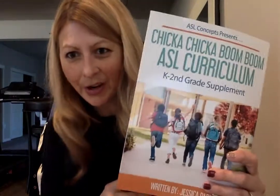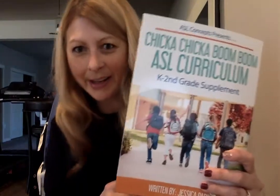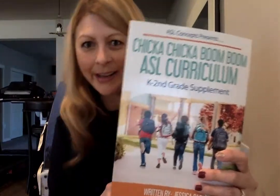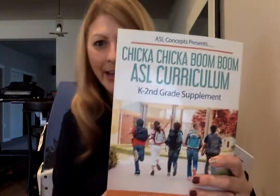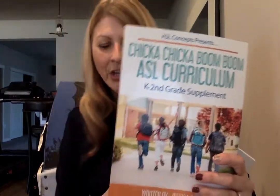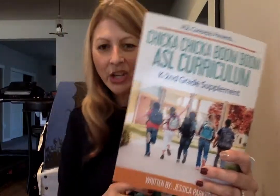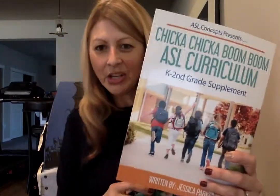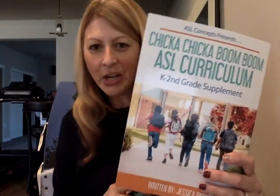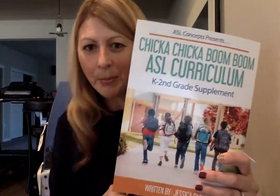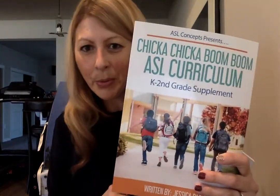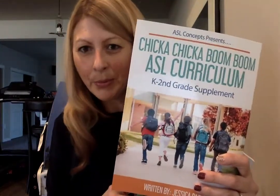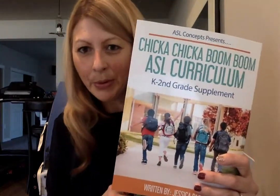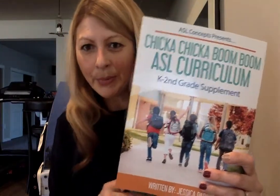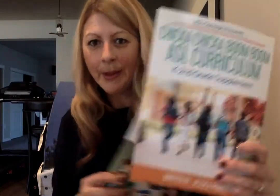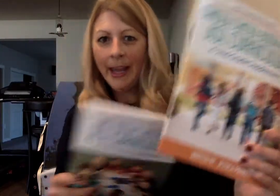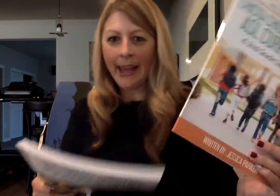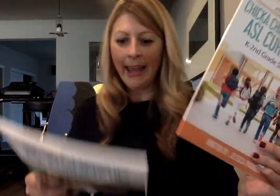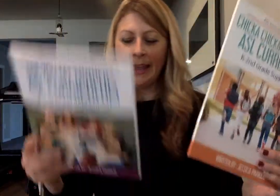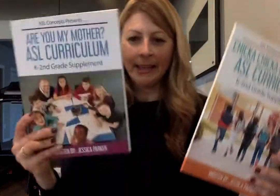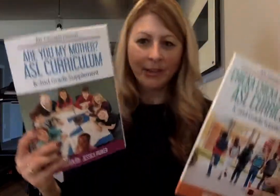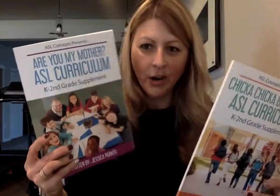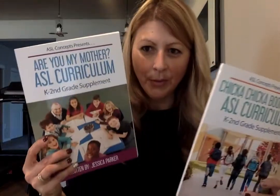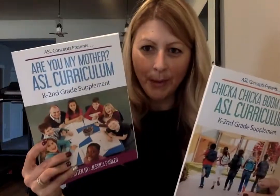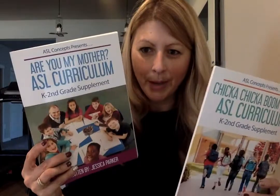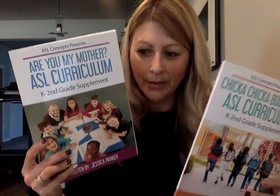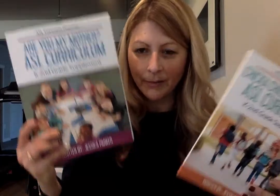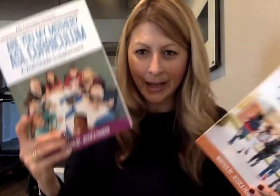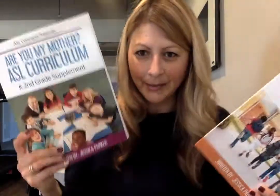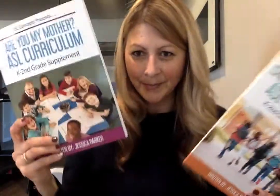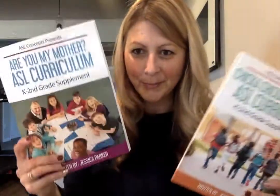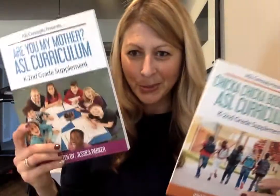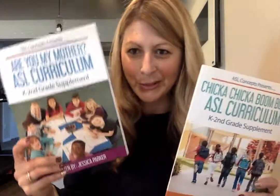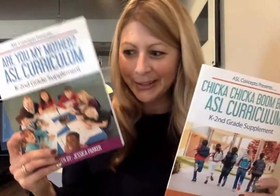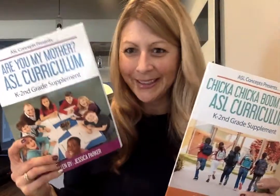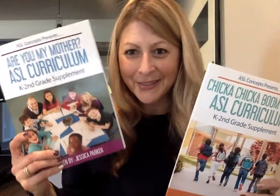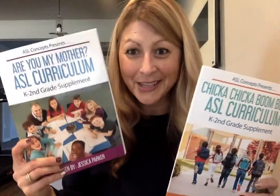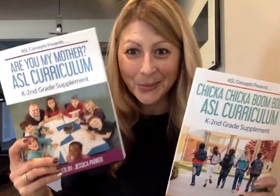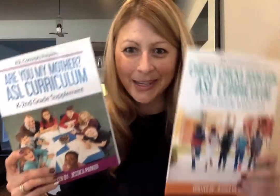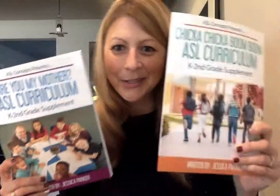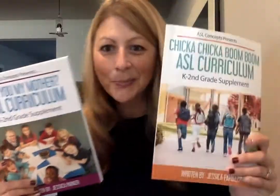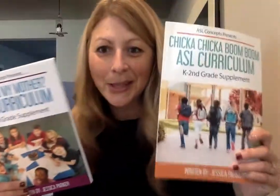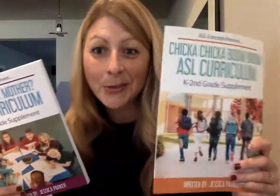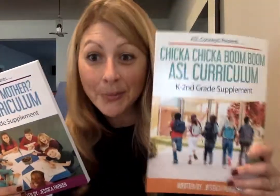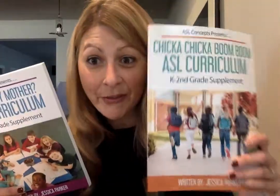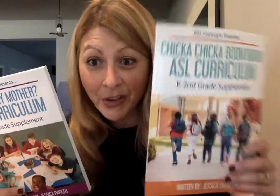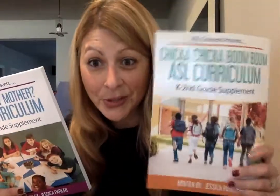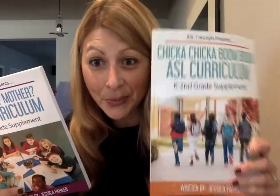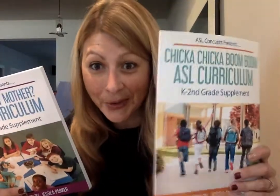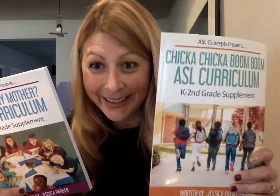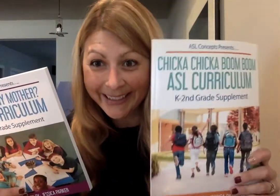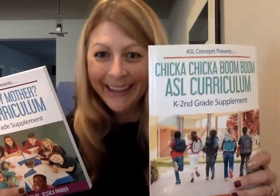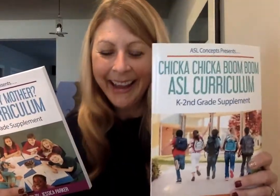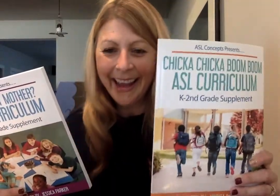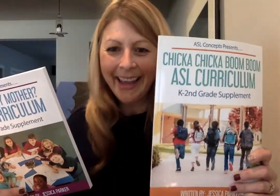started. Chicka Chicka Boom Boom and Are You My Mother? I particularly love this one because this was my first one, and